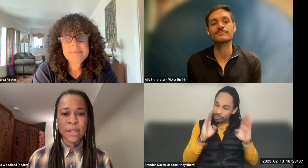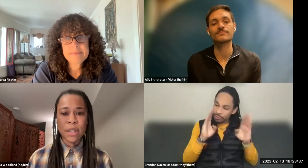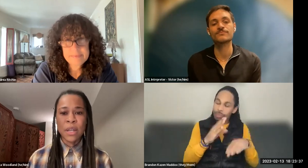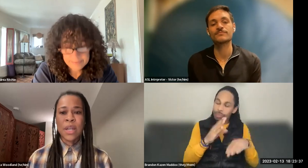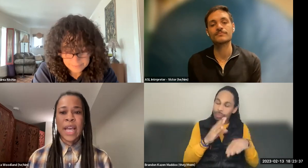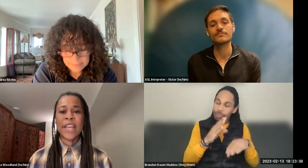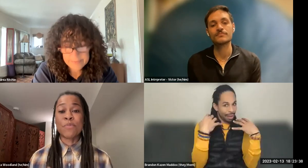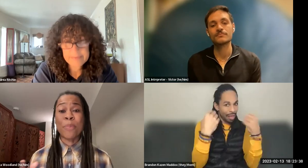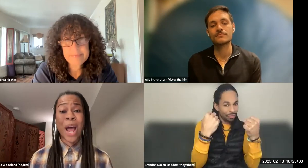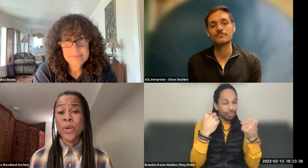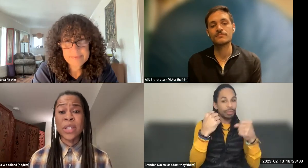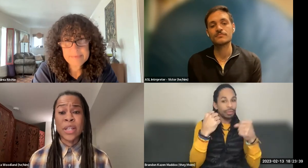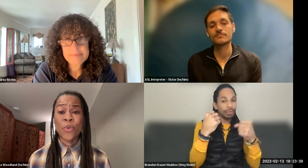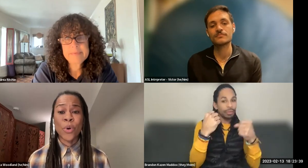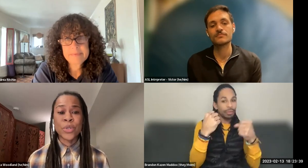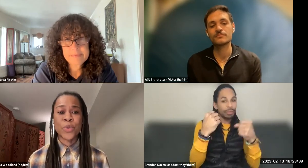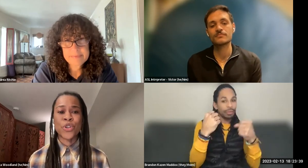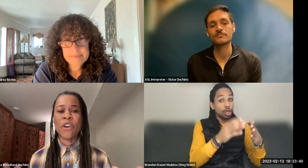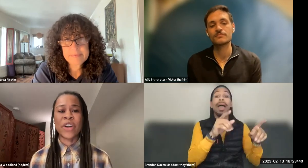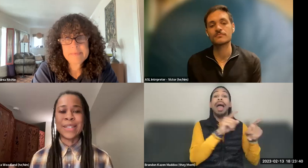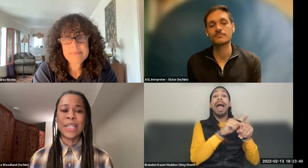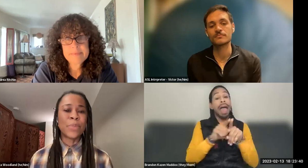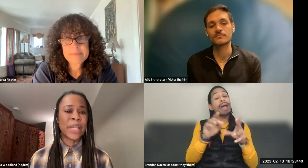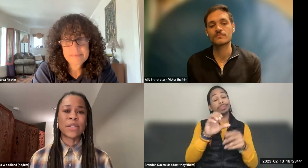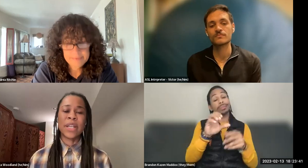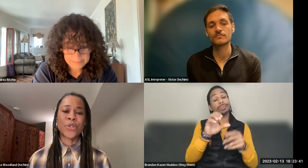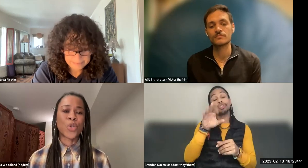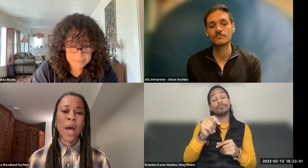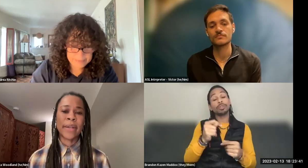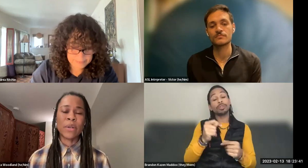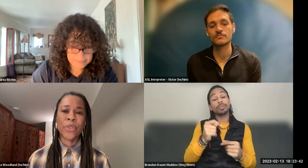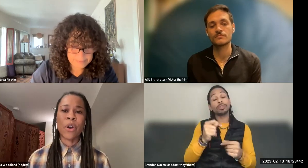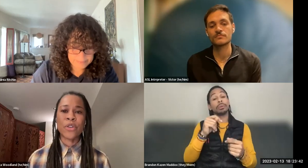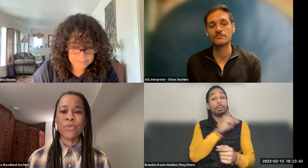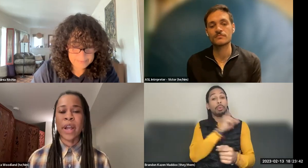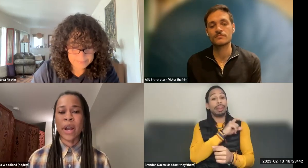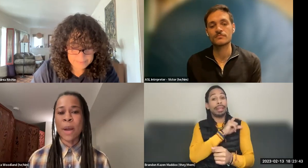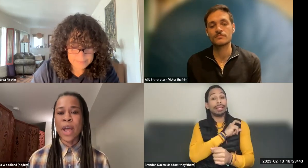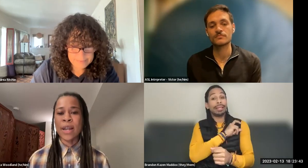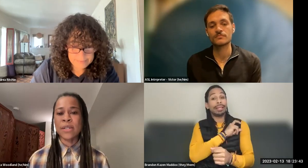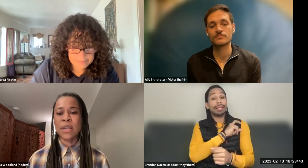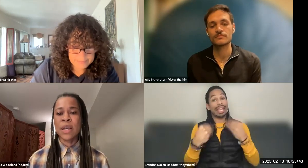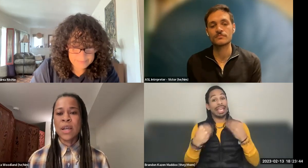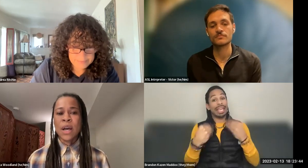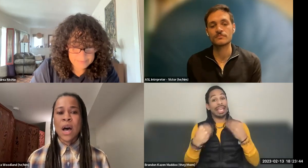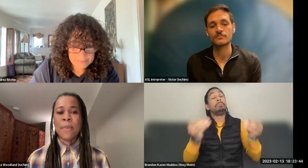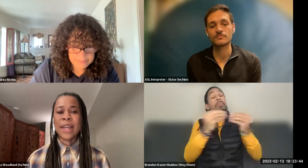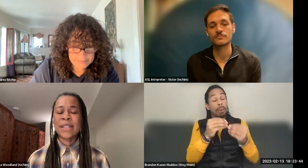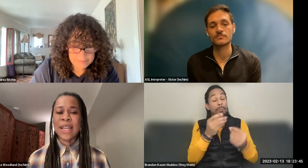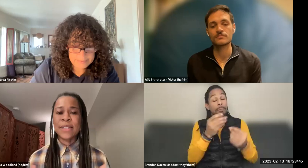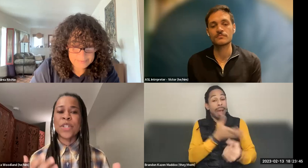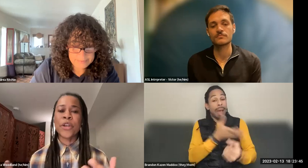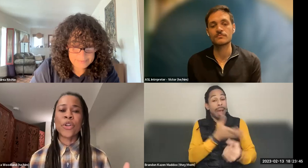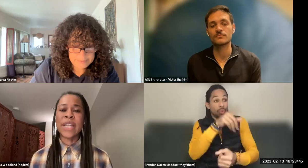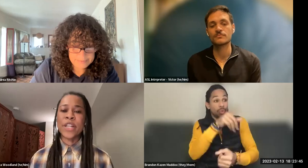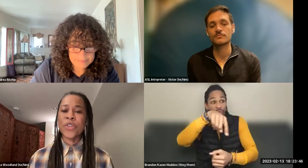soft police. It gives more power to these roles, which are already deeply intertwined with the carceral care apparatus.